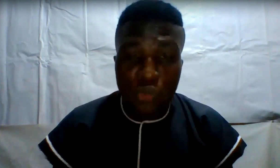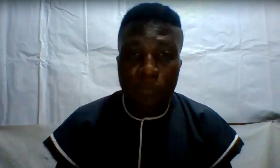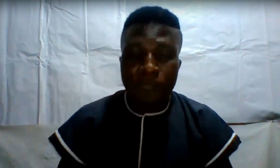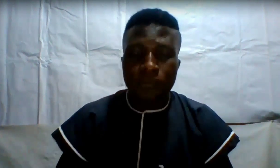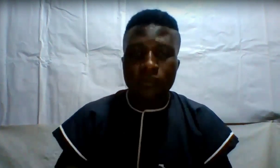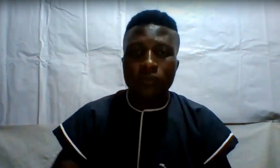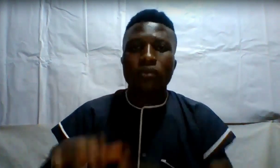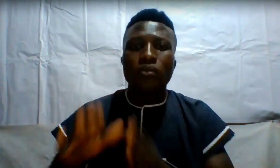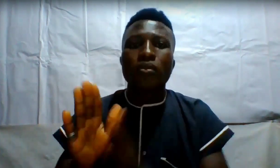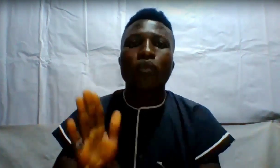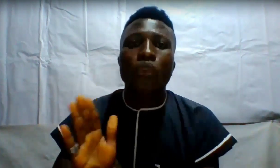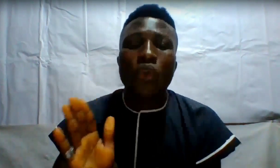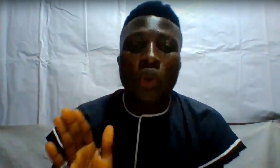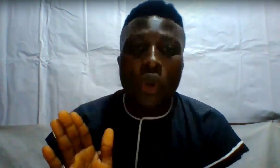your palms open.